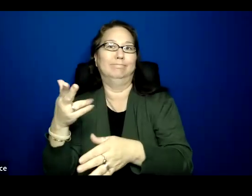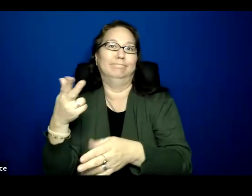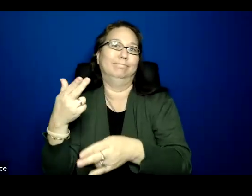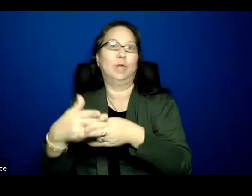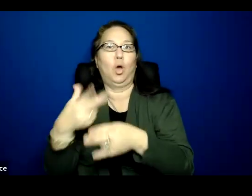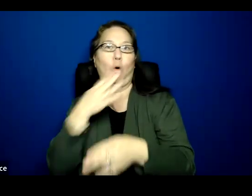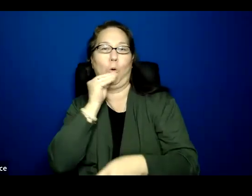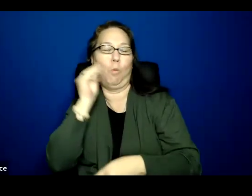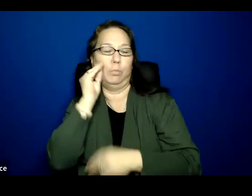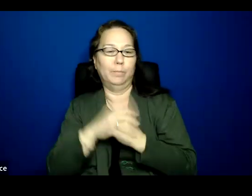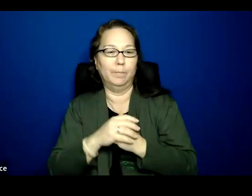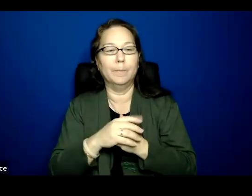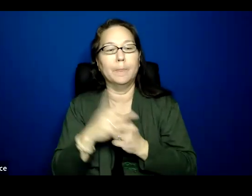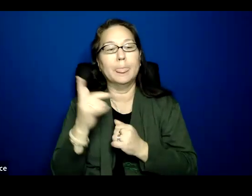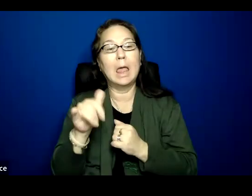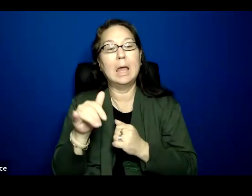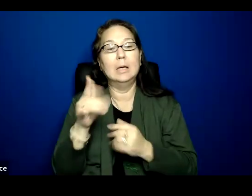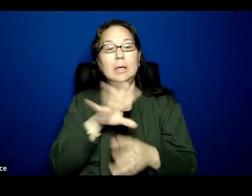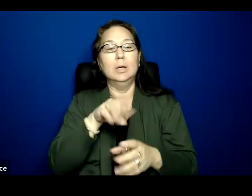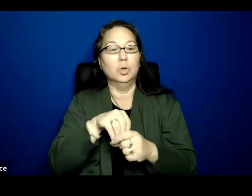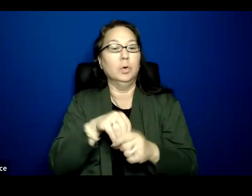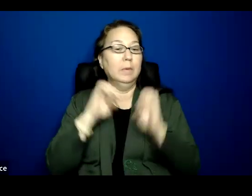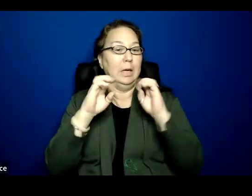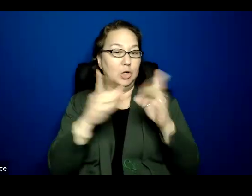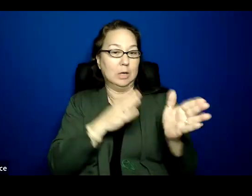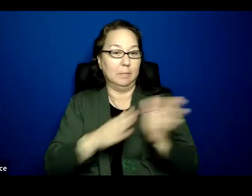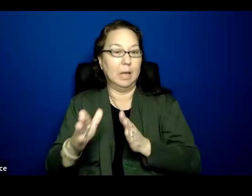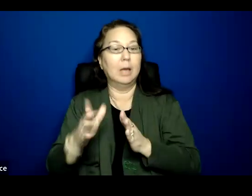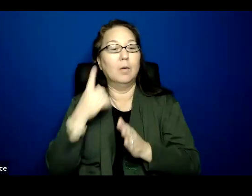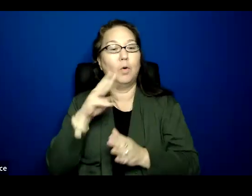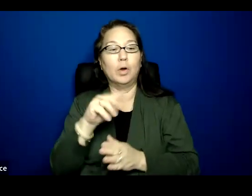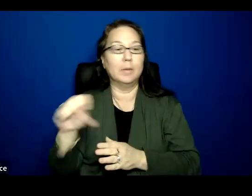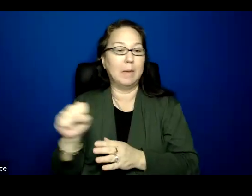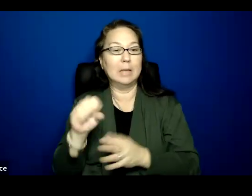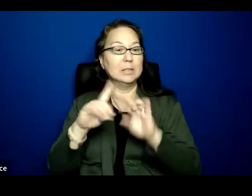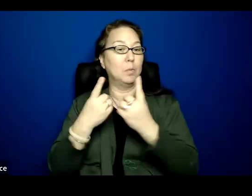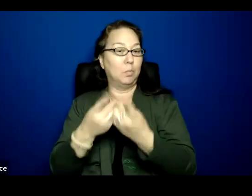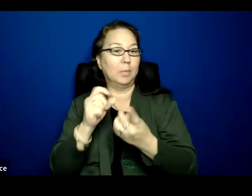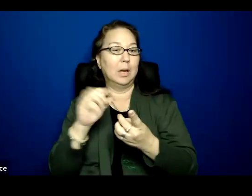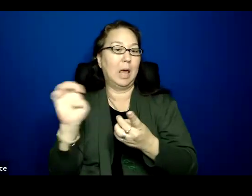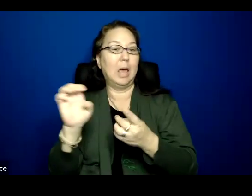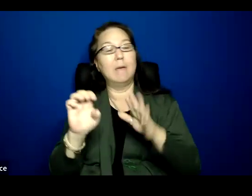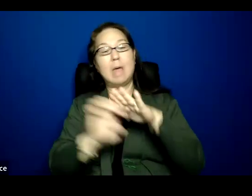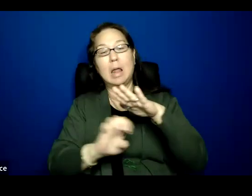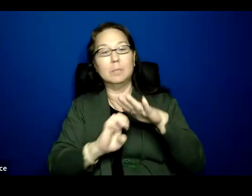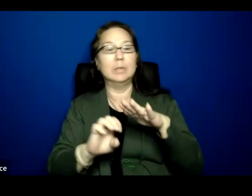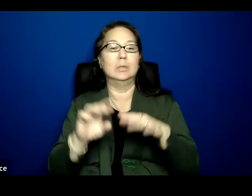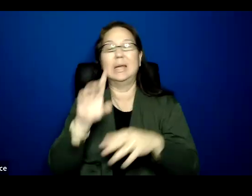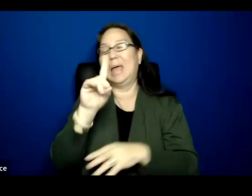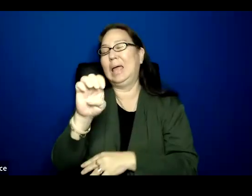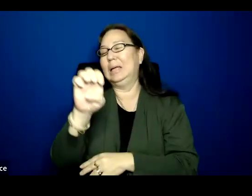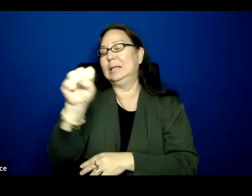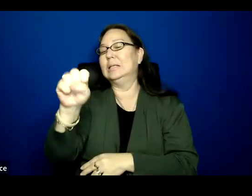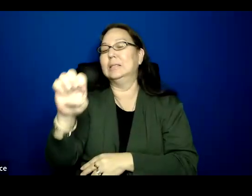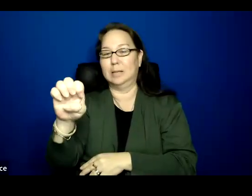Plan to the Massachusetts Department of Elementary and Secondary Education, fulfilling a requirement of the Systemic Improvement Plan, or